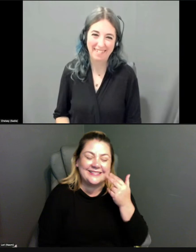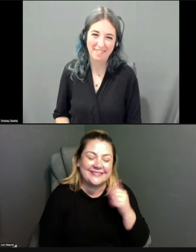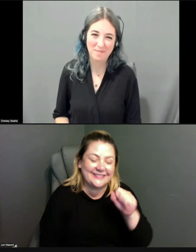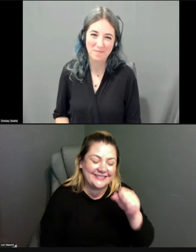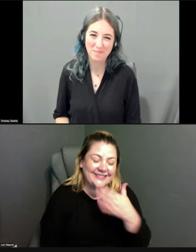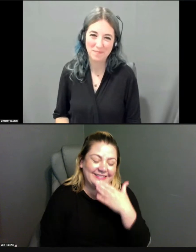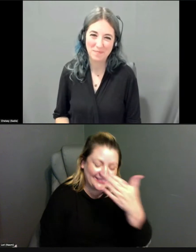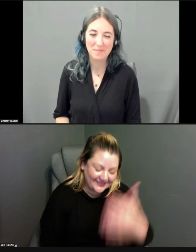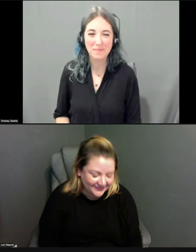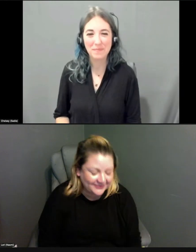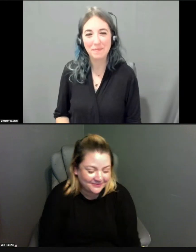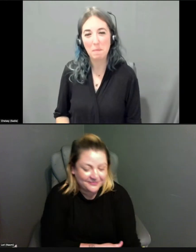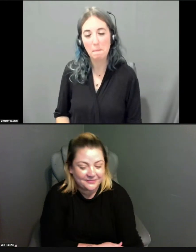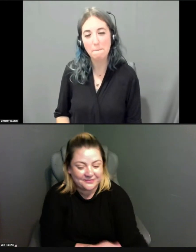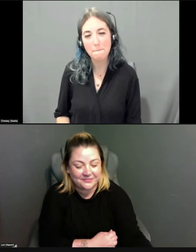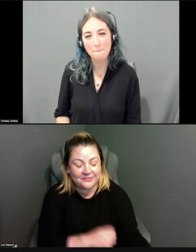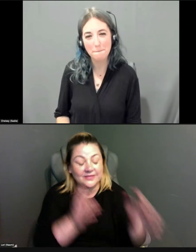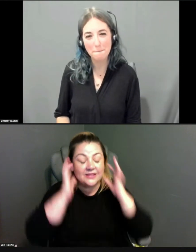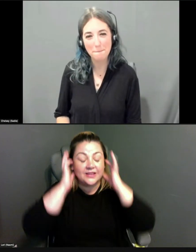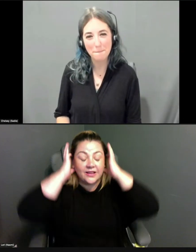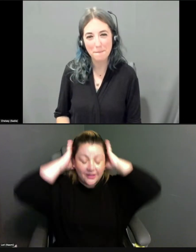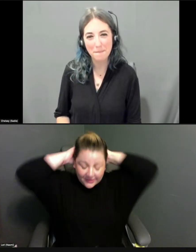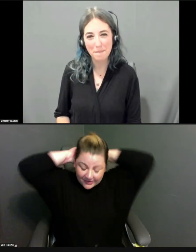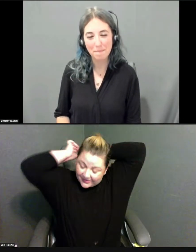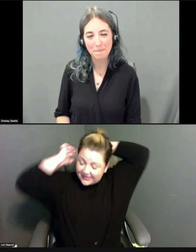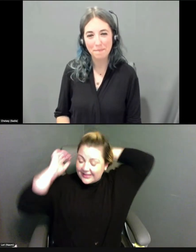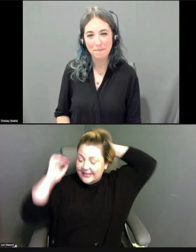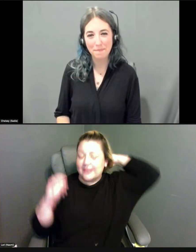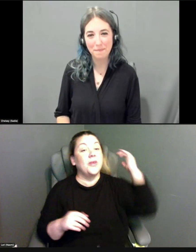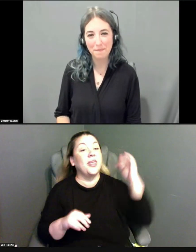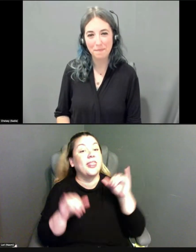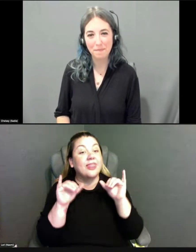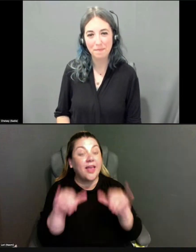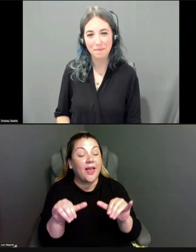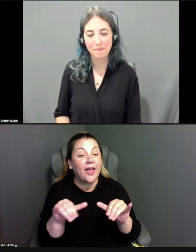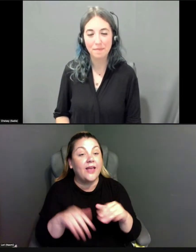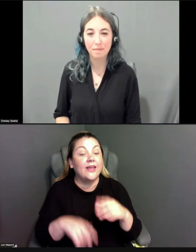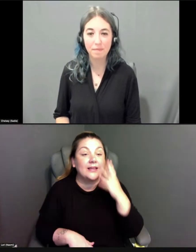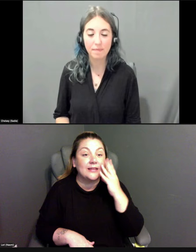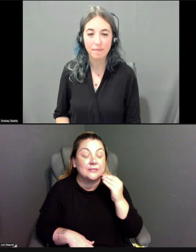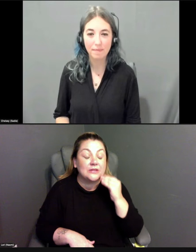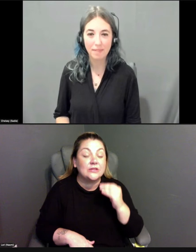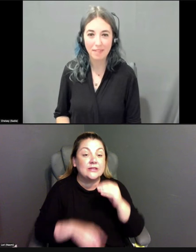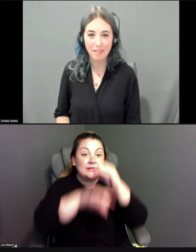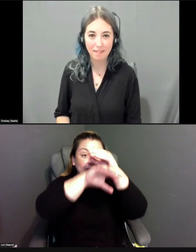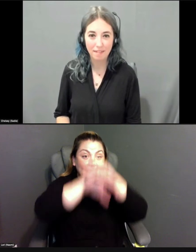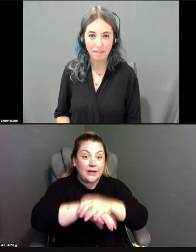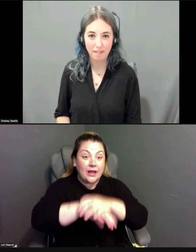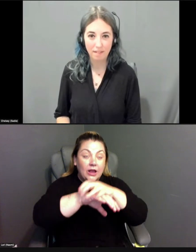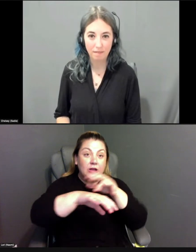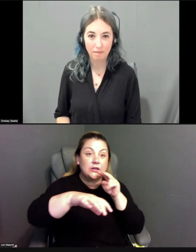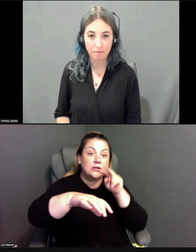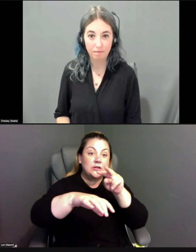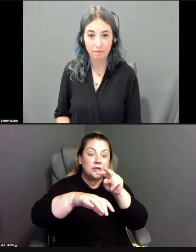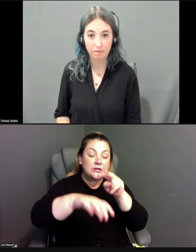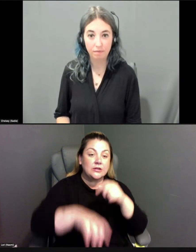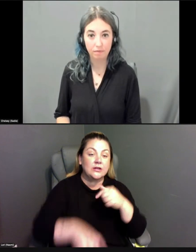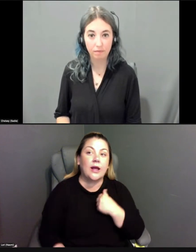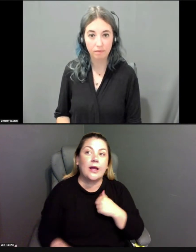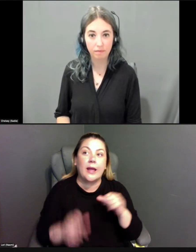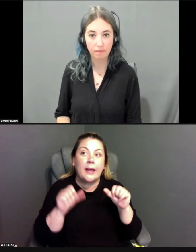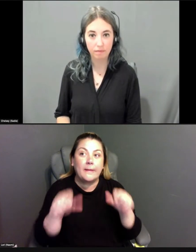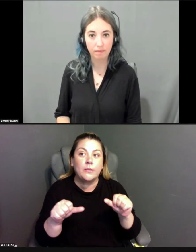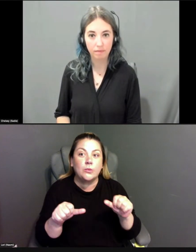But what I found was that I was able to sort of go through this both and